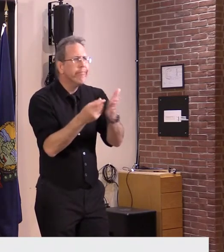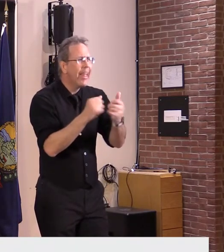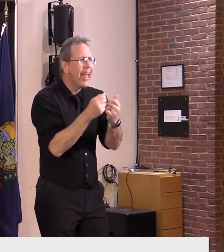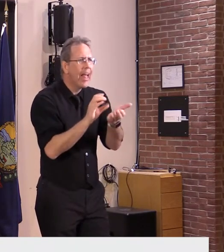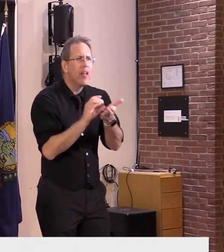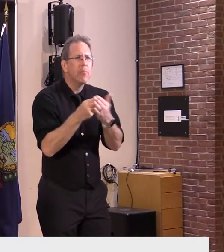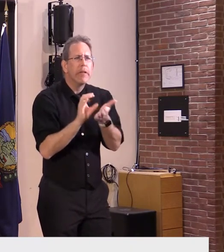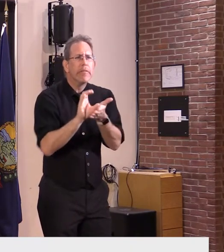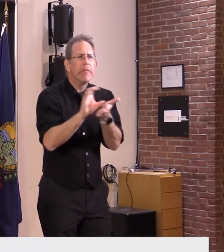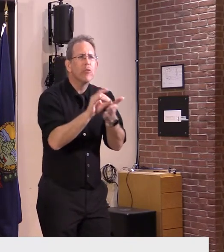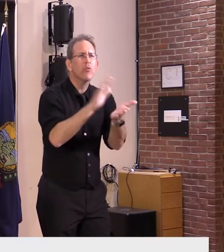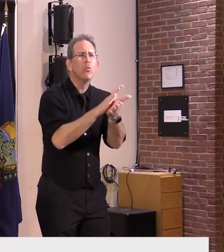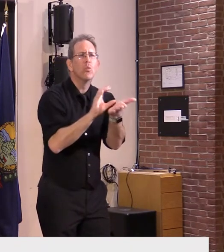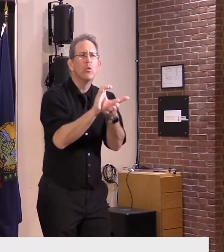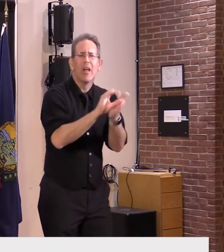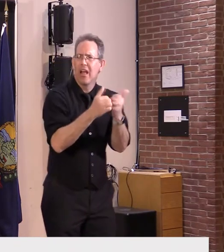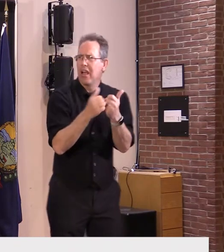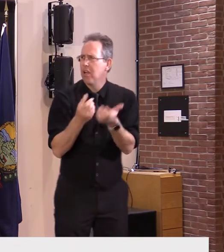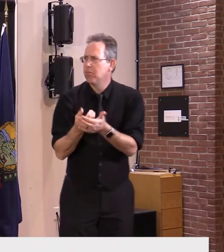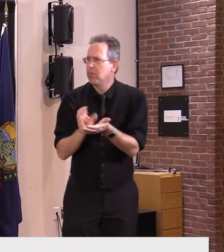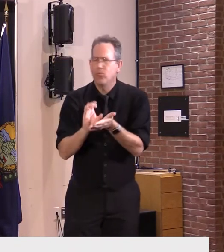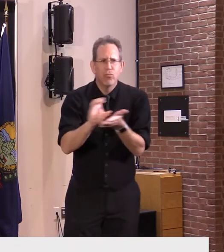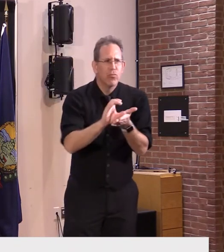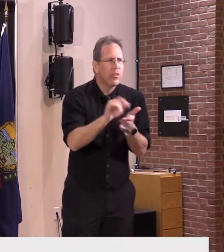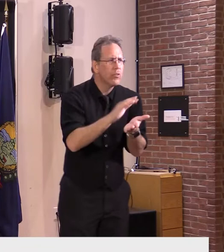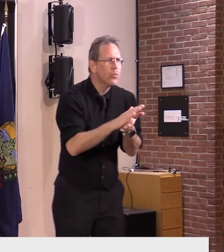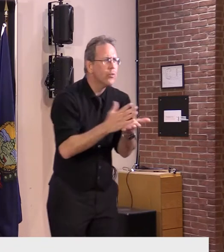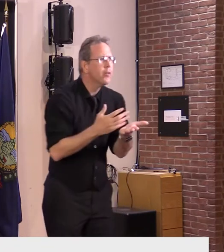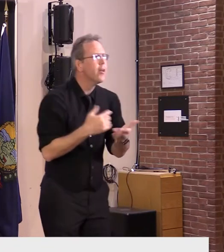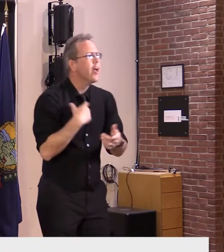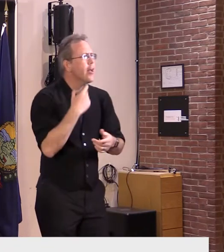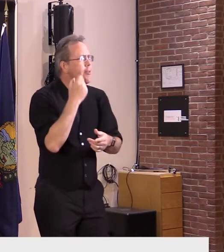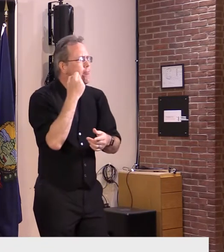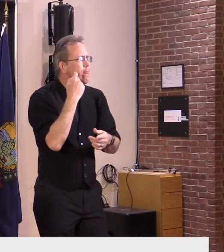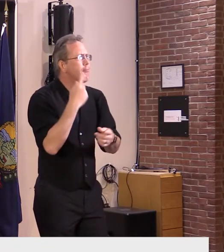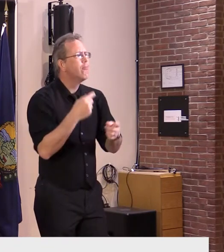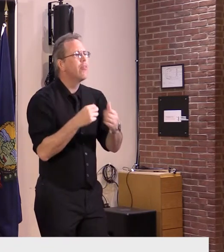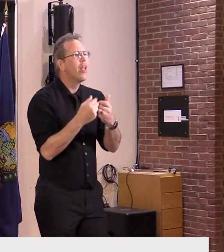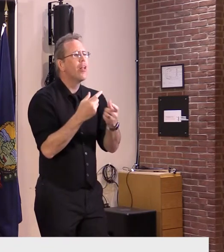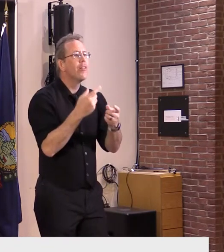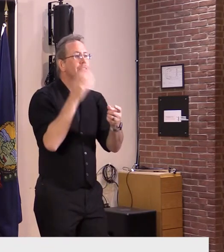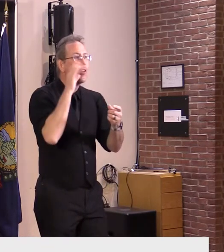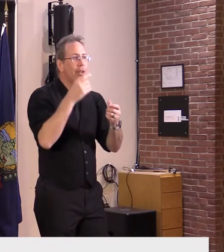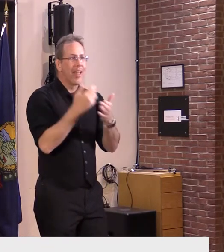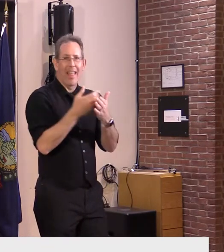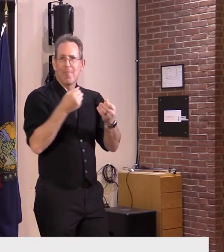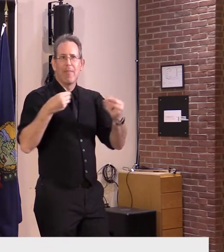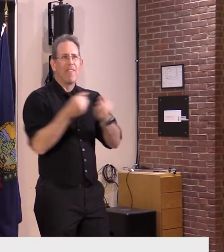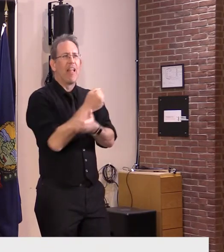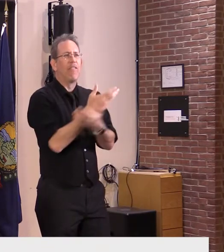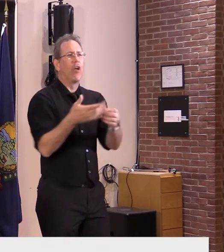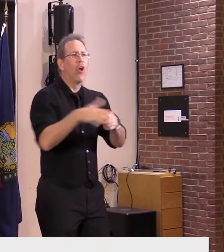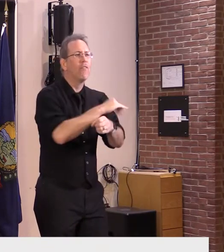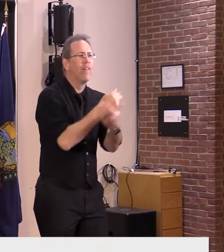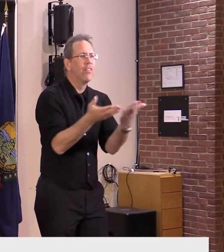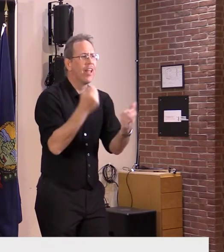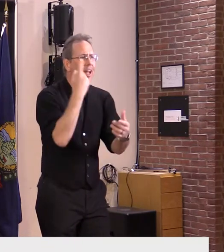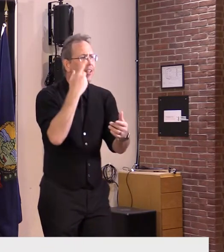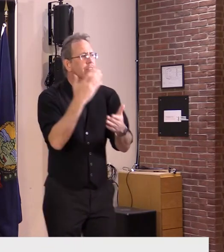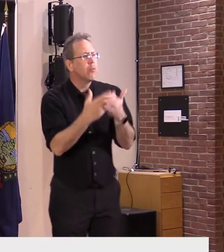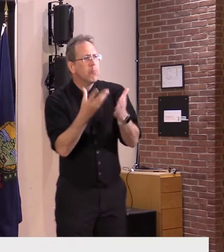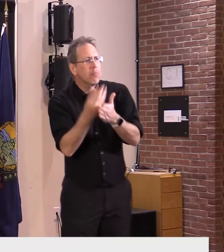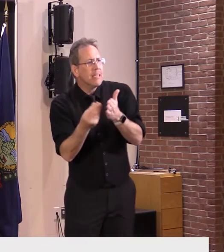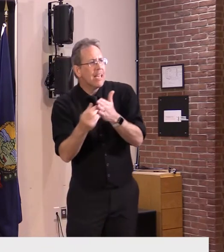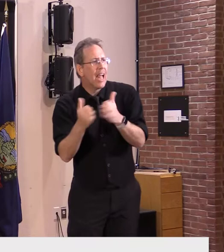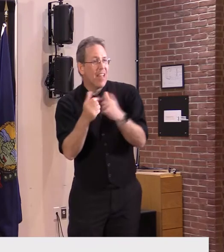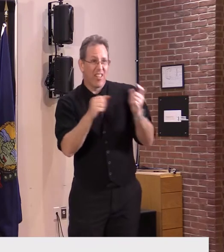in the future. And I wonder, and I understand that, right, that you don't want to move forward with a program that's going to burden